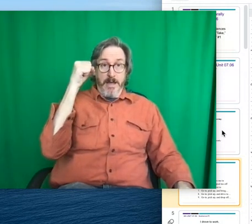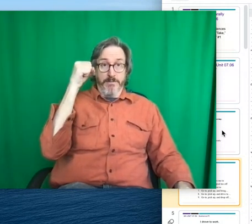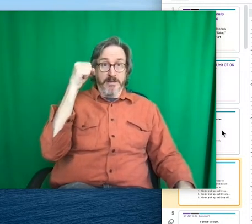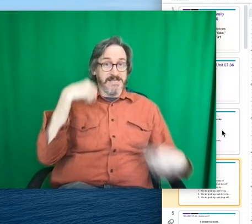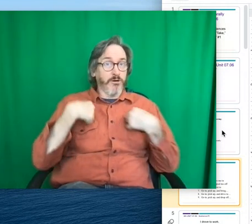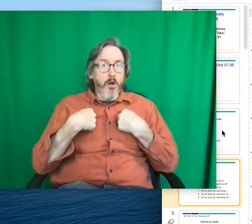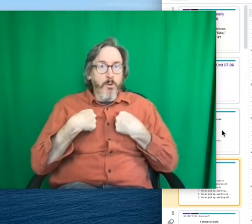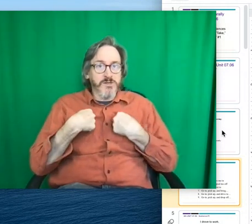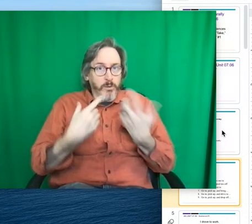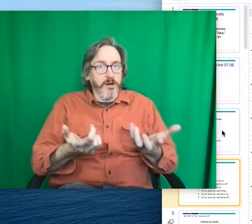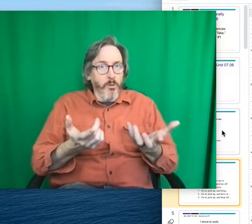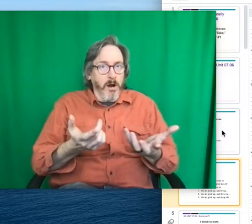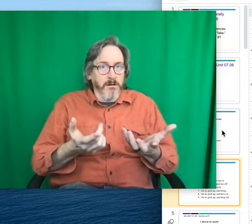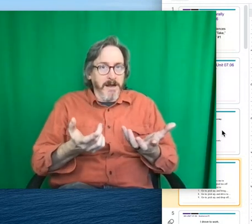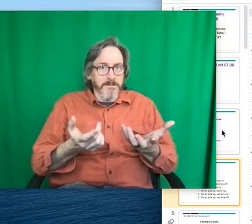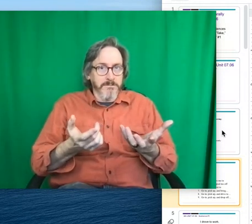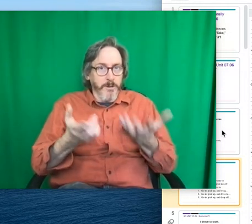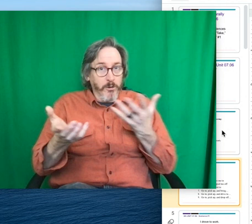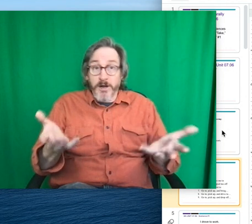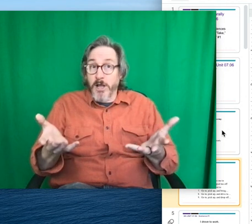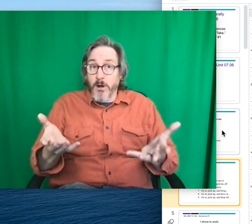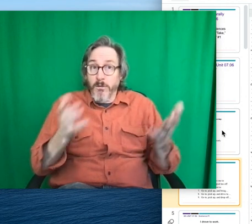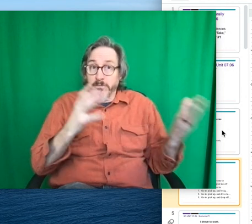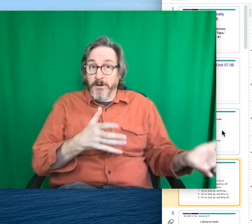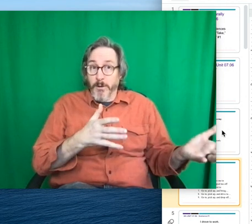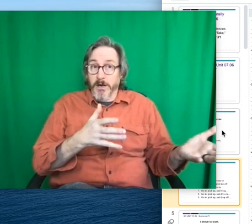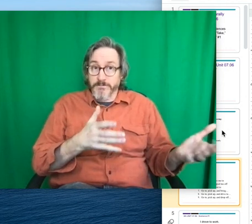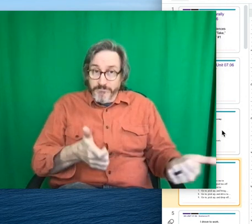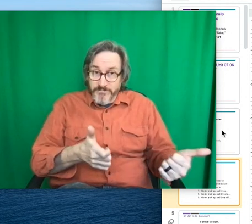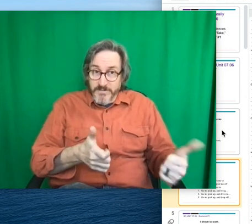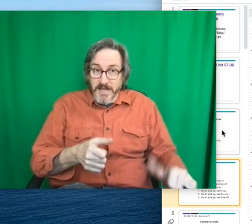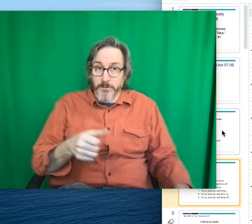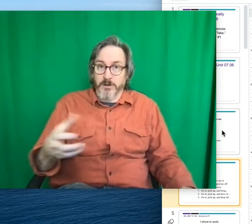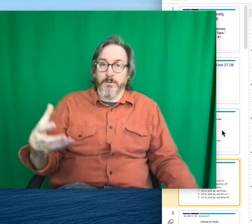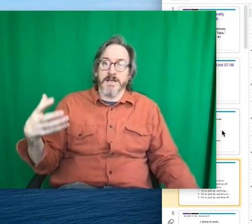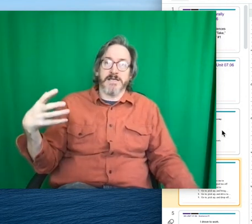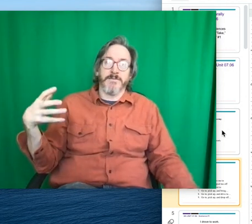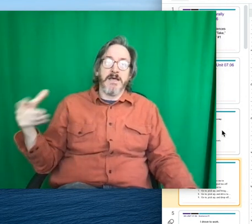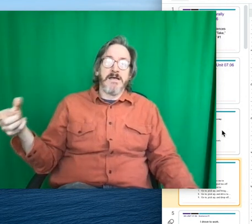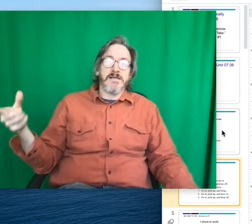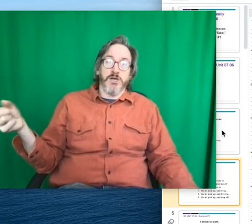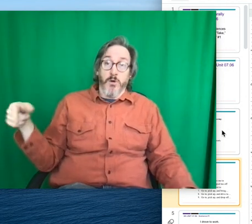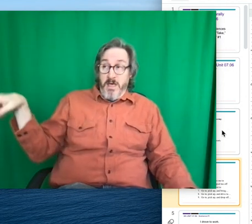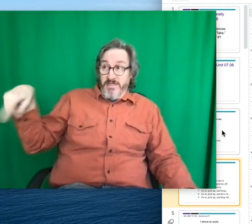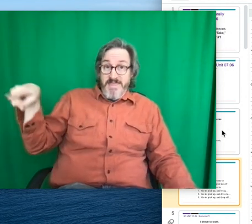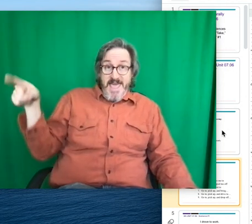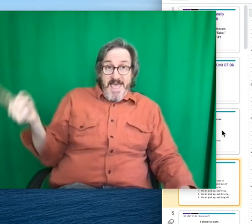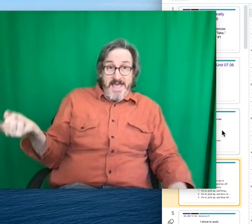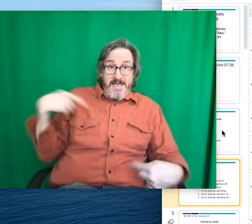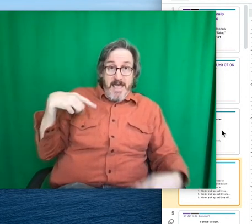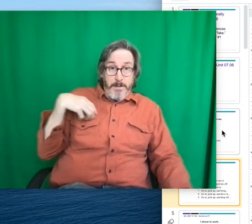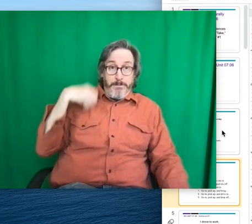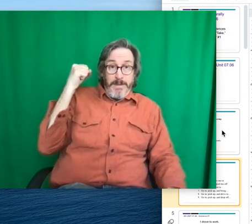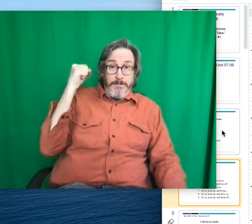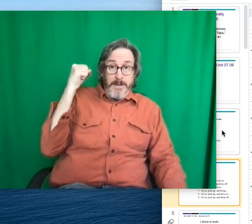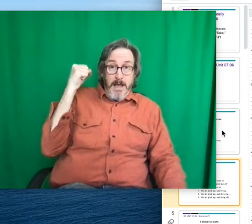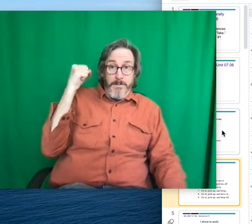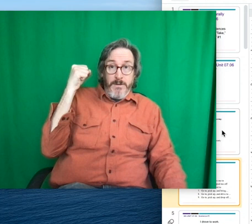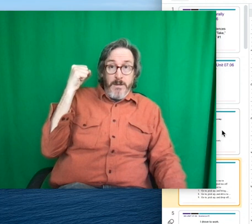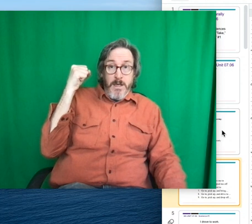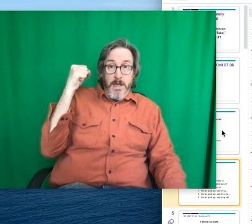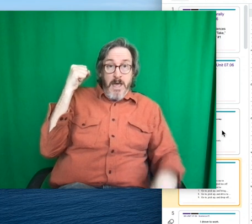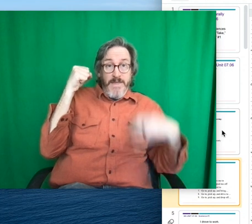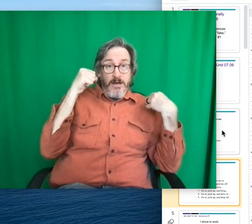picked me up. Because you're always where you are, right? No matter where you go, there you are. Thank you, Buckaroo Banzai. So they came, picked me